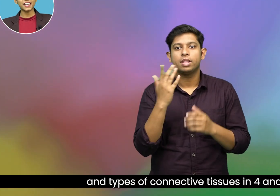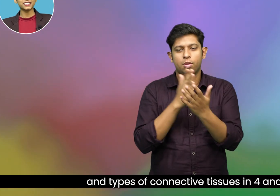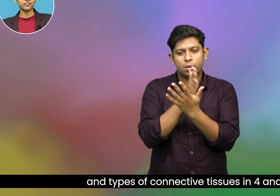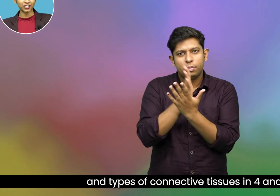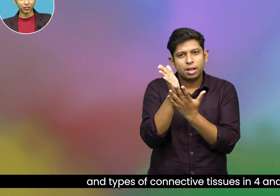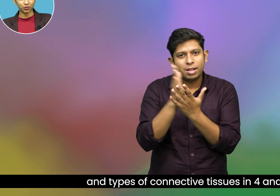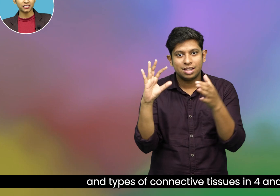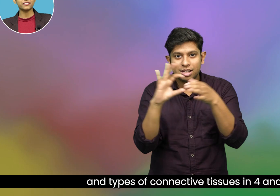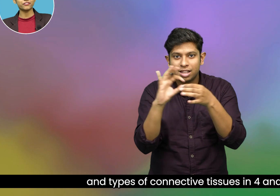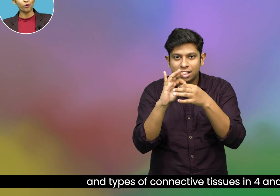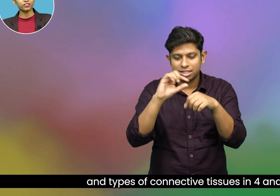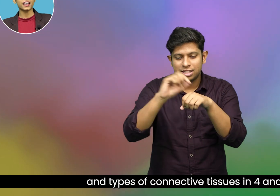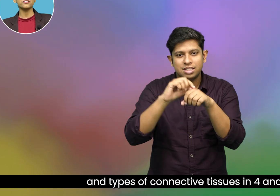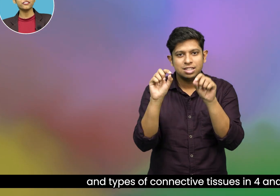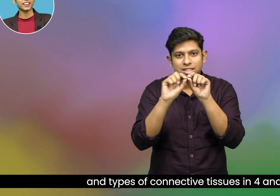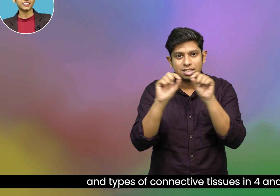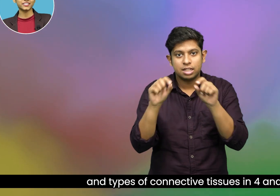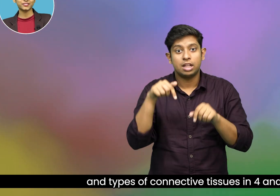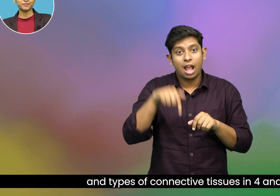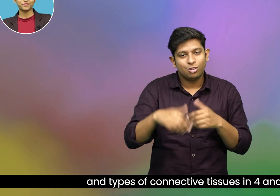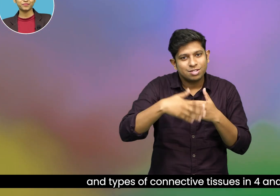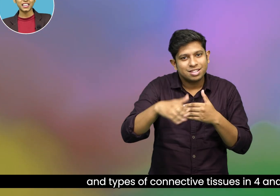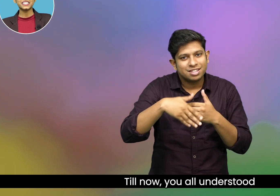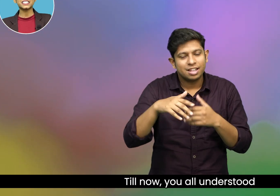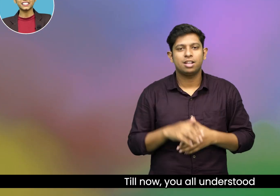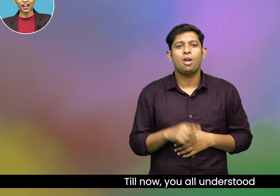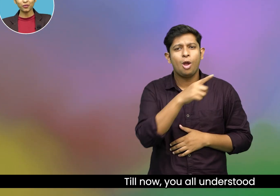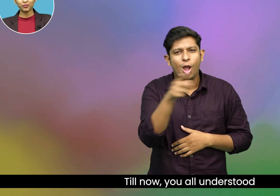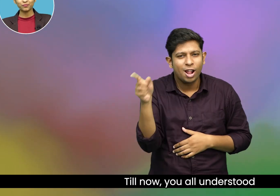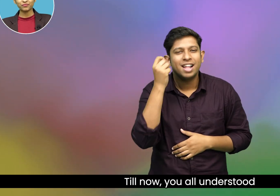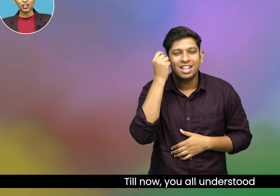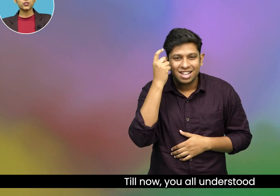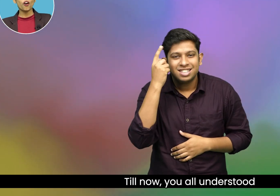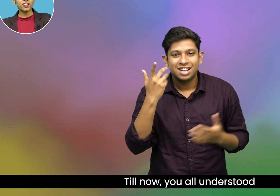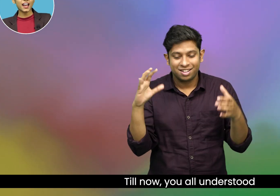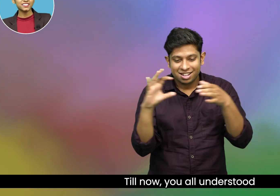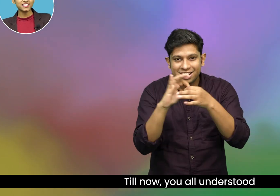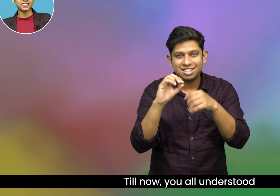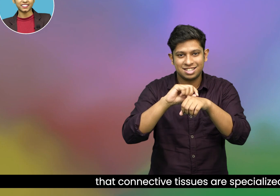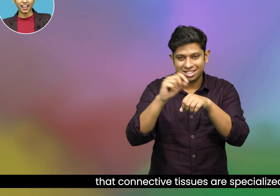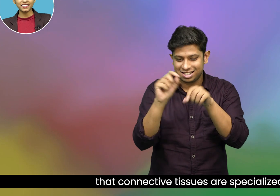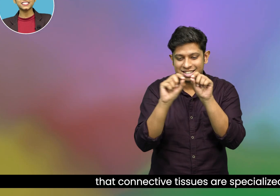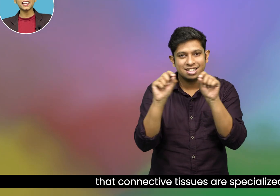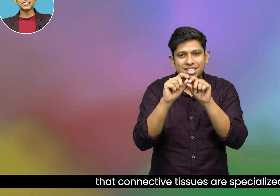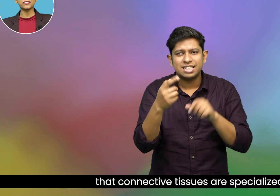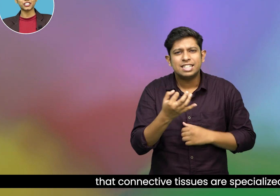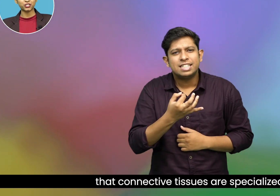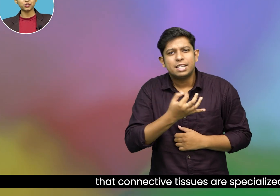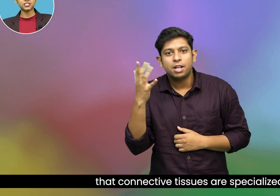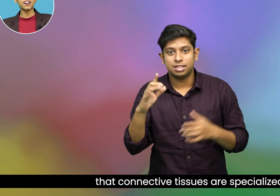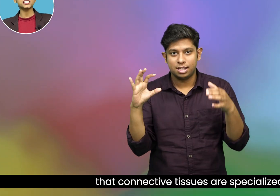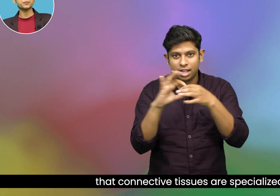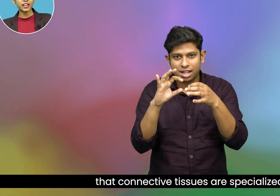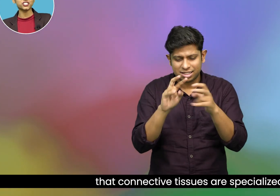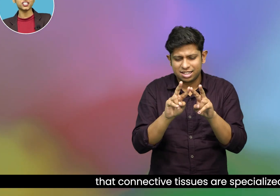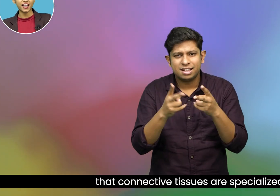of connective tissues in 4 and 5. Till now, you all understood that connective